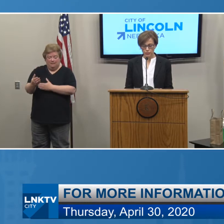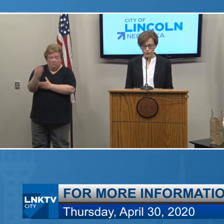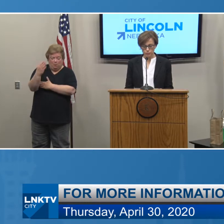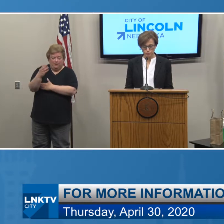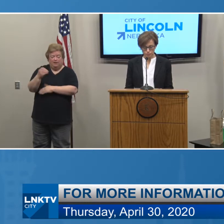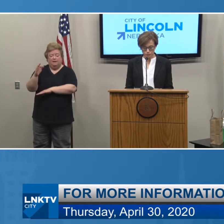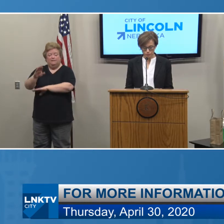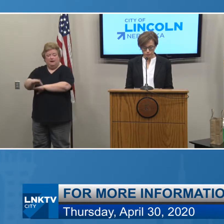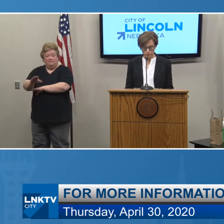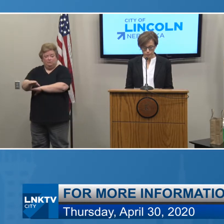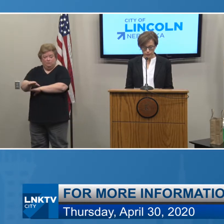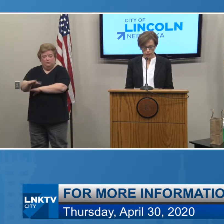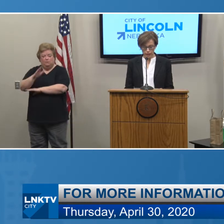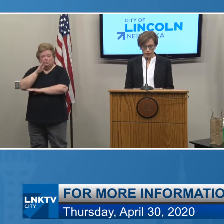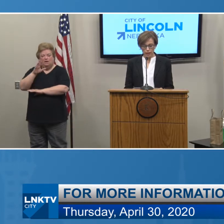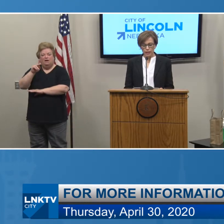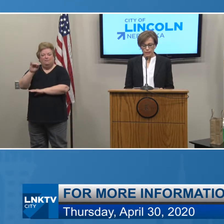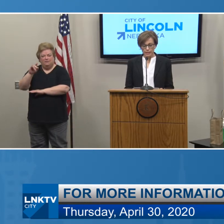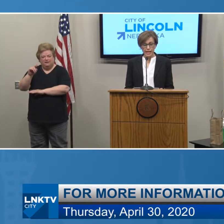the afternoon.